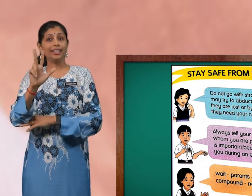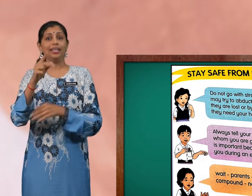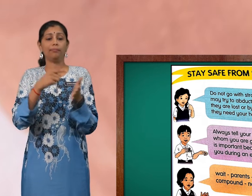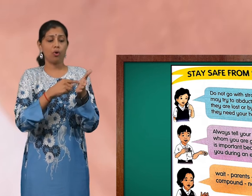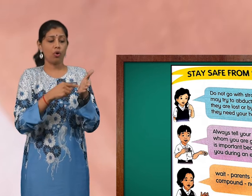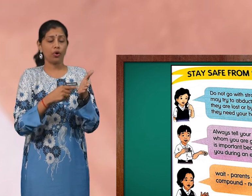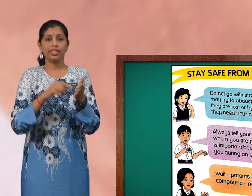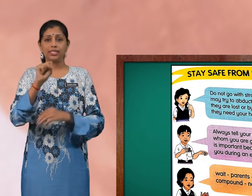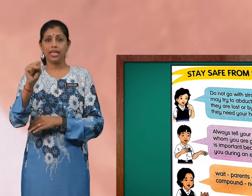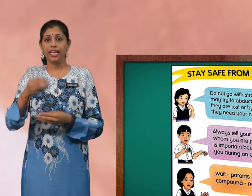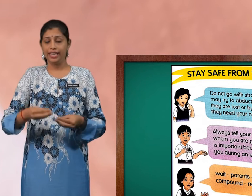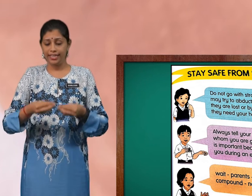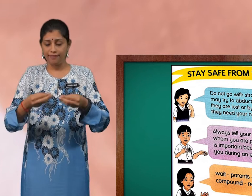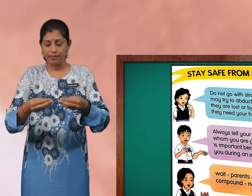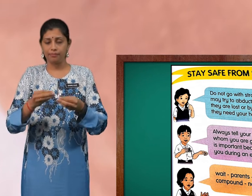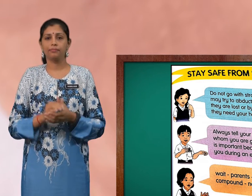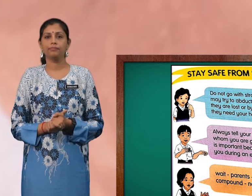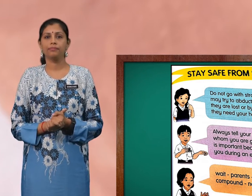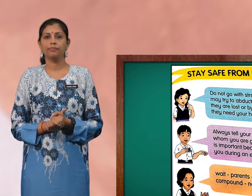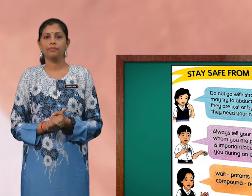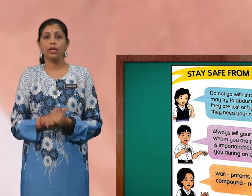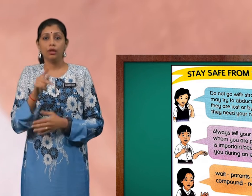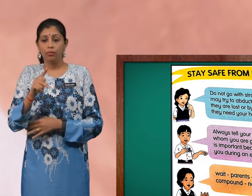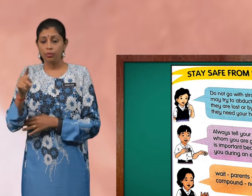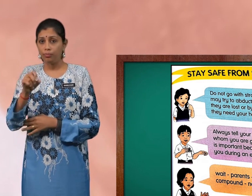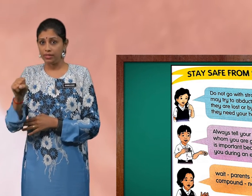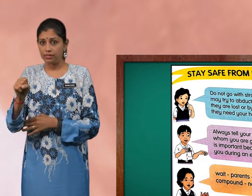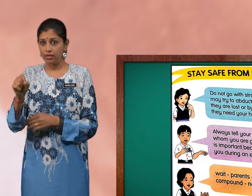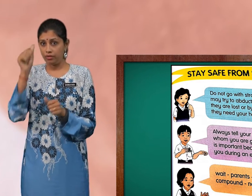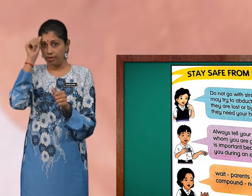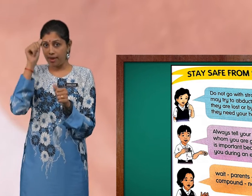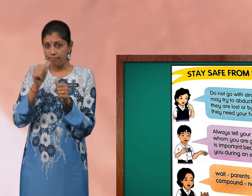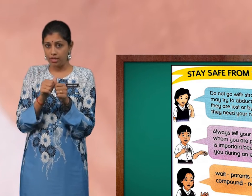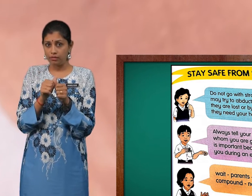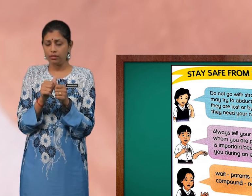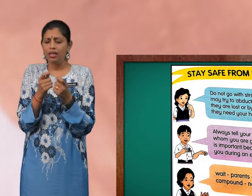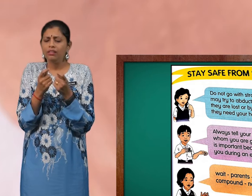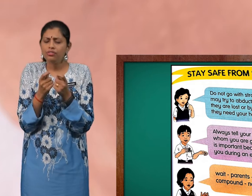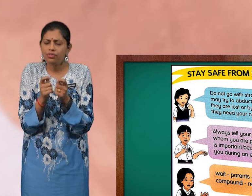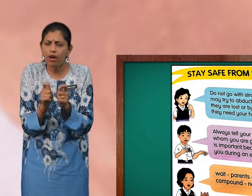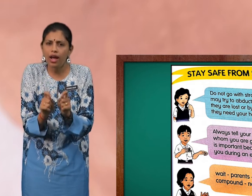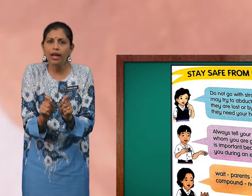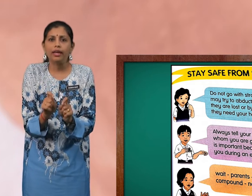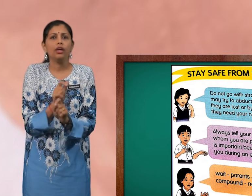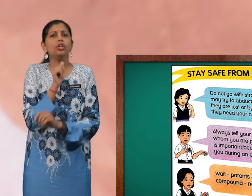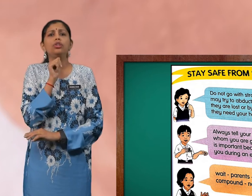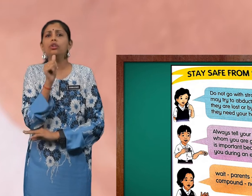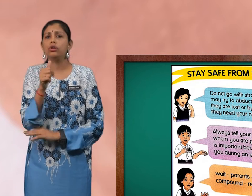3 points given. Pupils, remember, try not